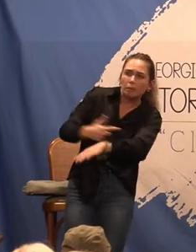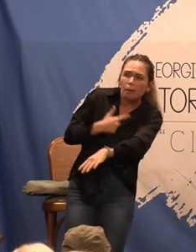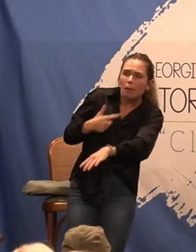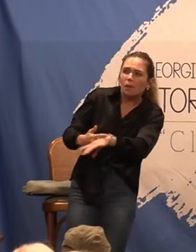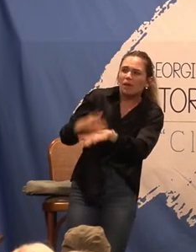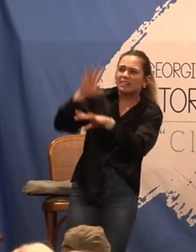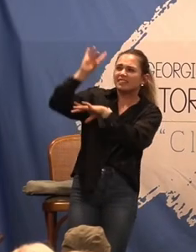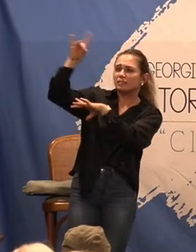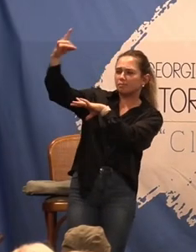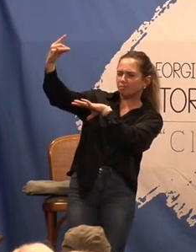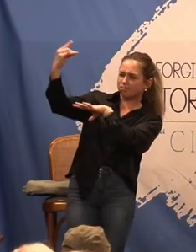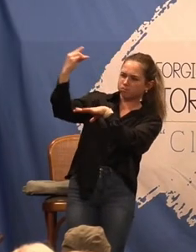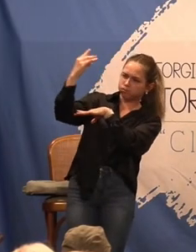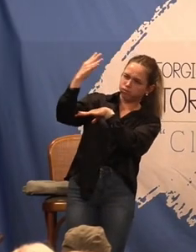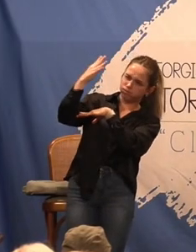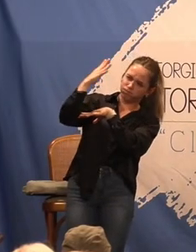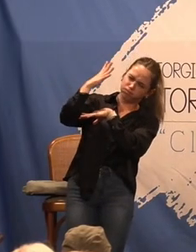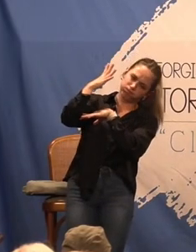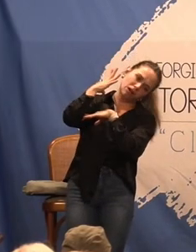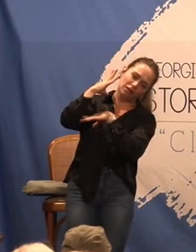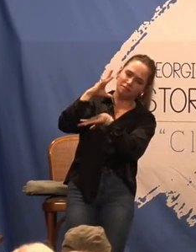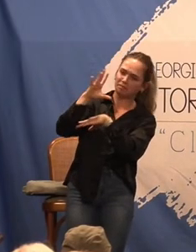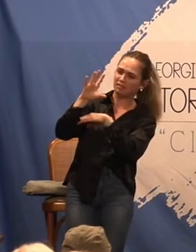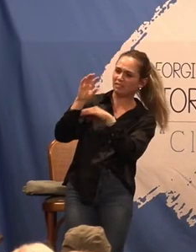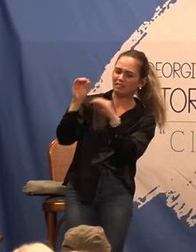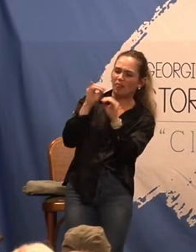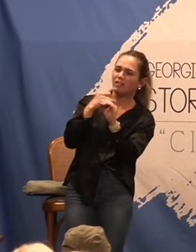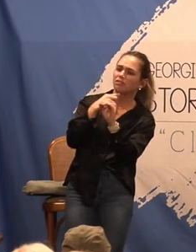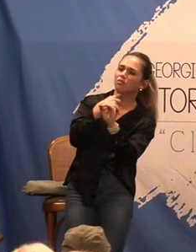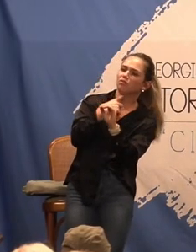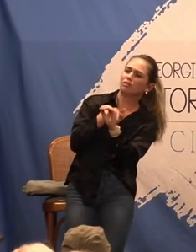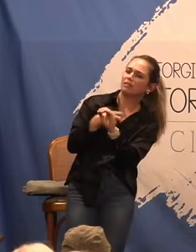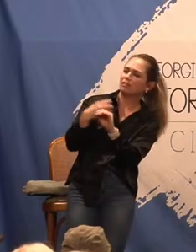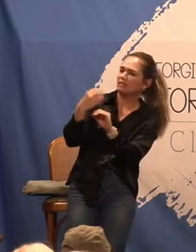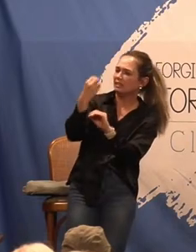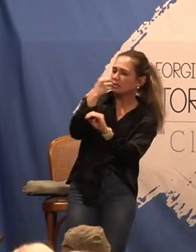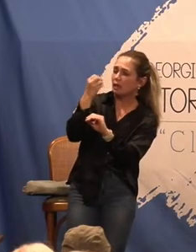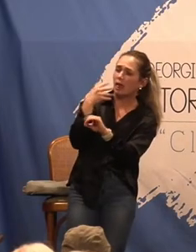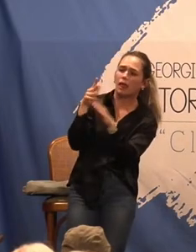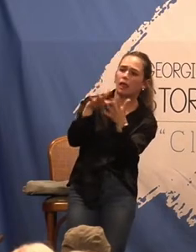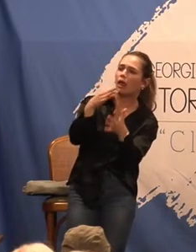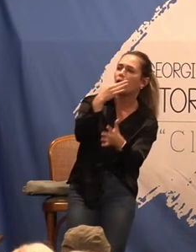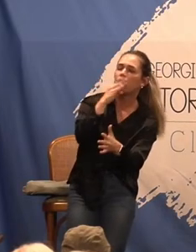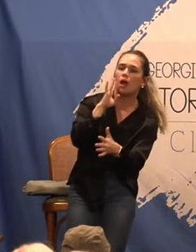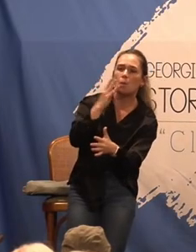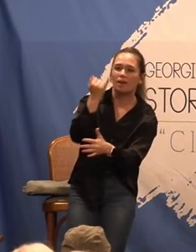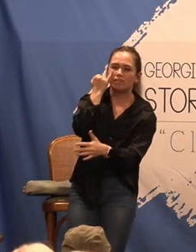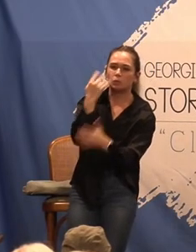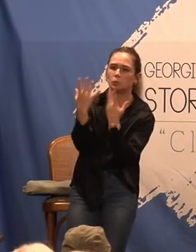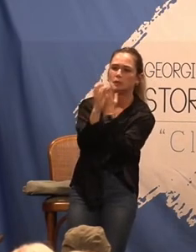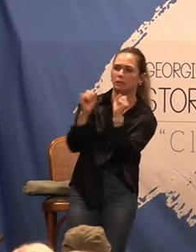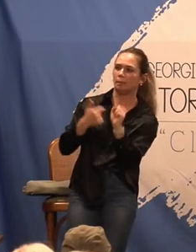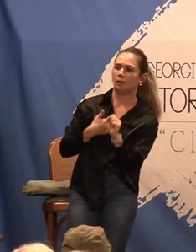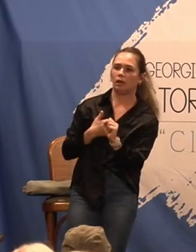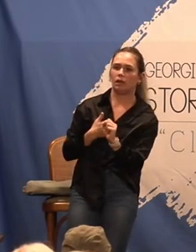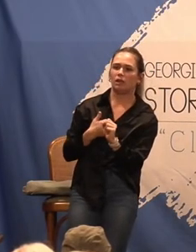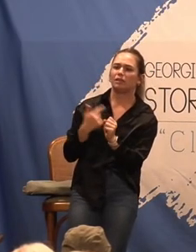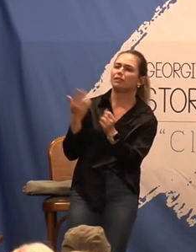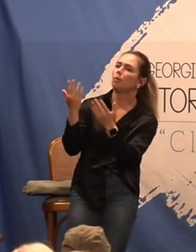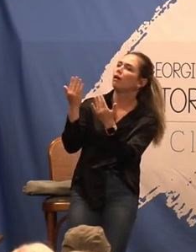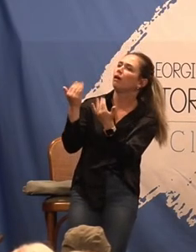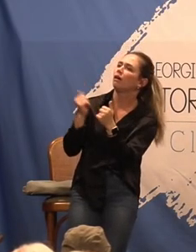The sun is baking me. I haven't had anything to drink or eat. I'm gonna die if you don't save me. Come